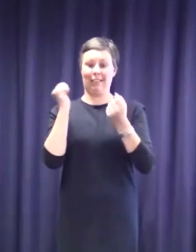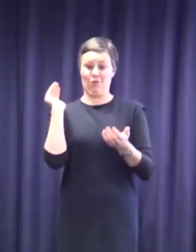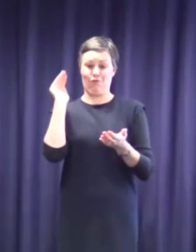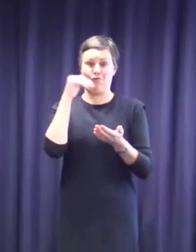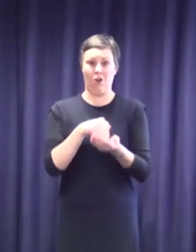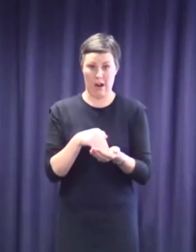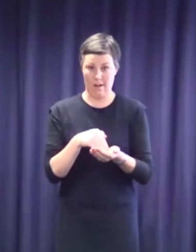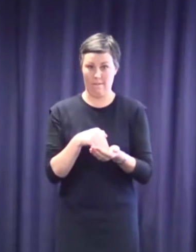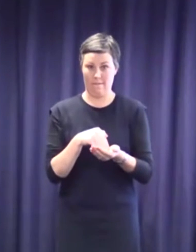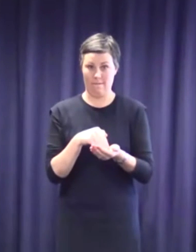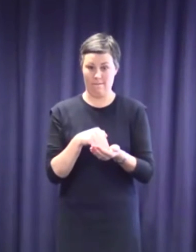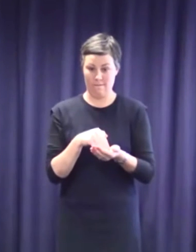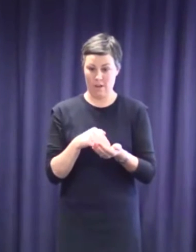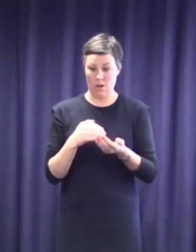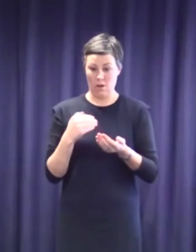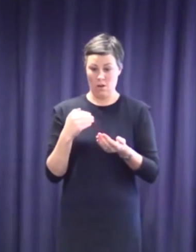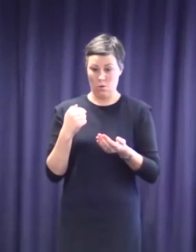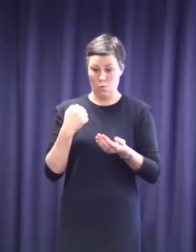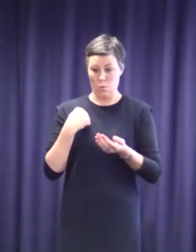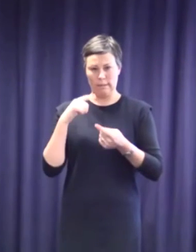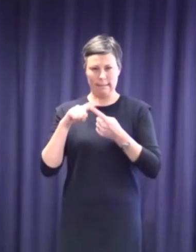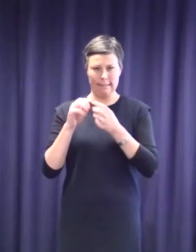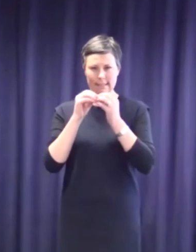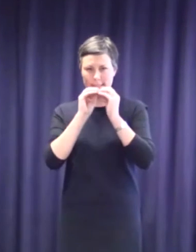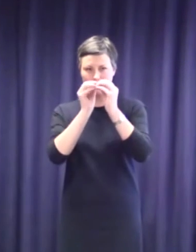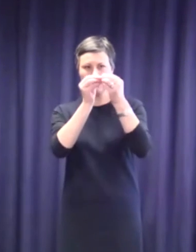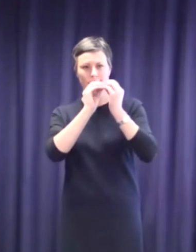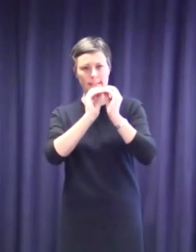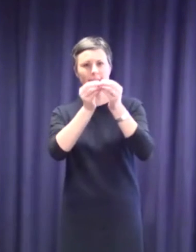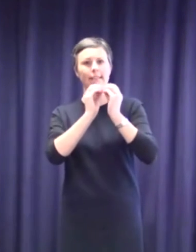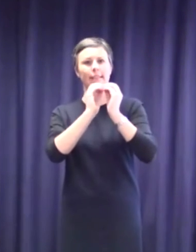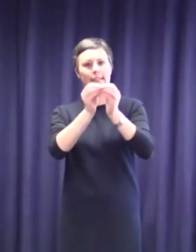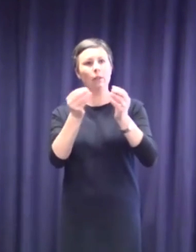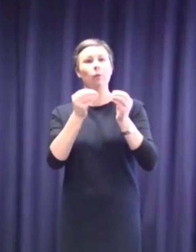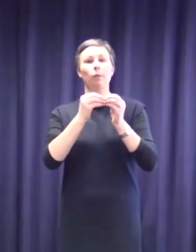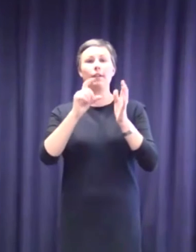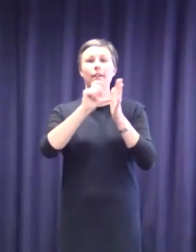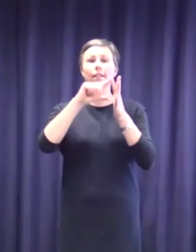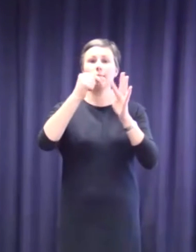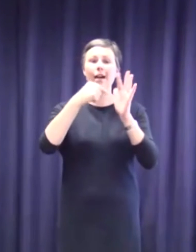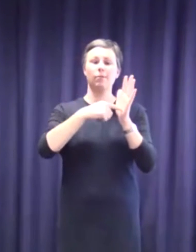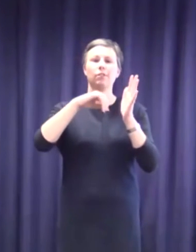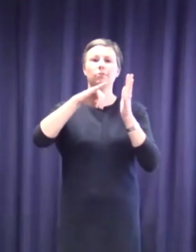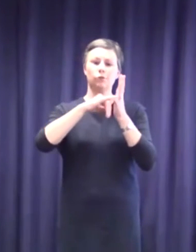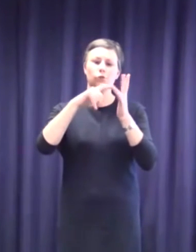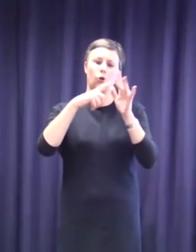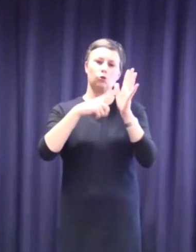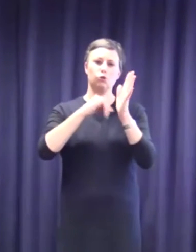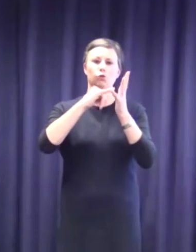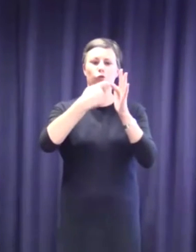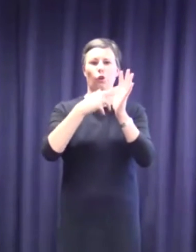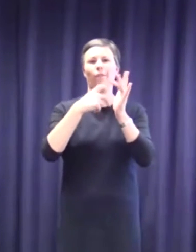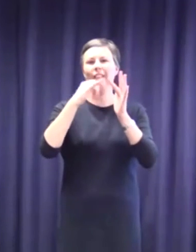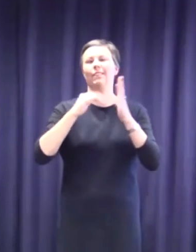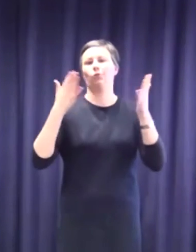we had still been negotiating with the Department of Social Services around